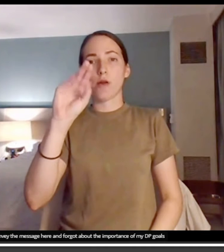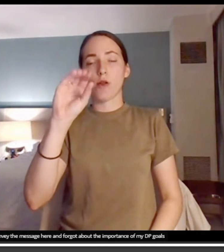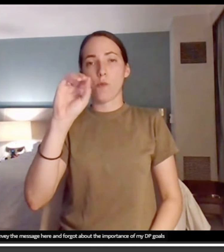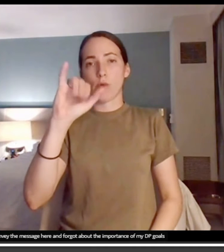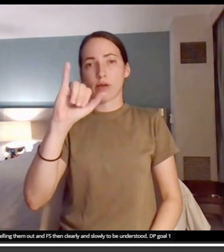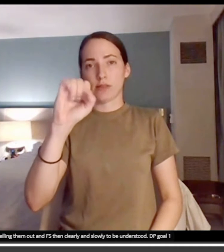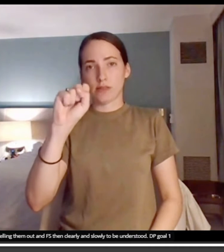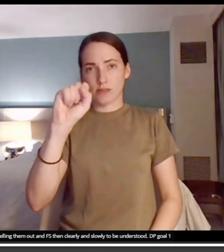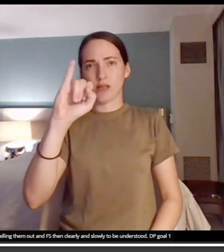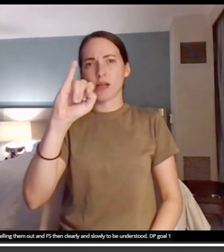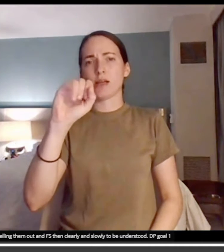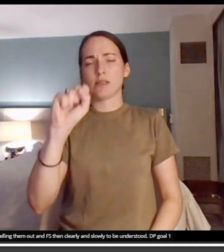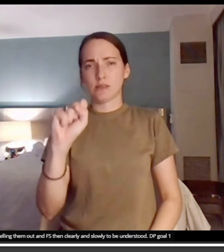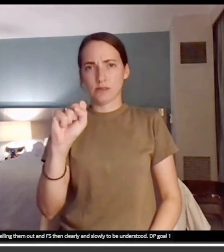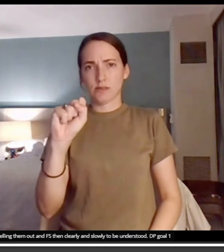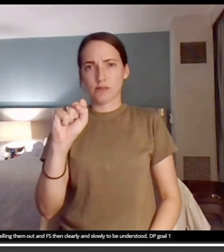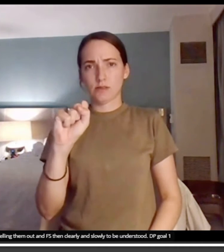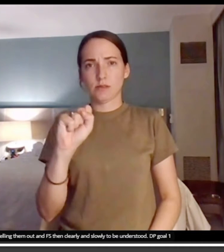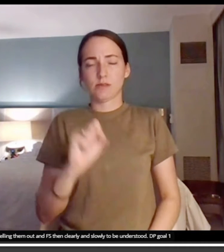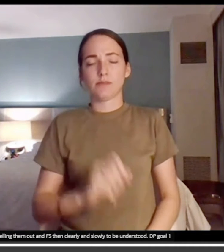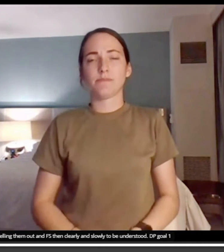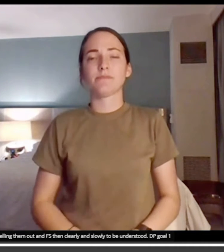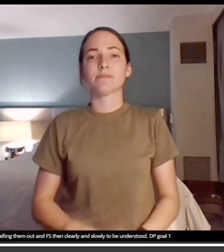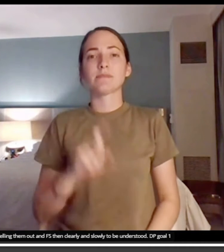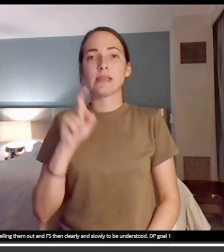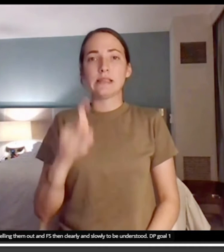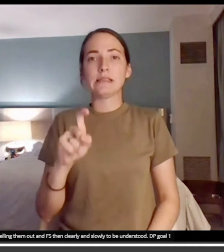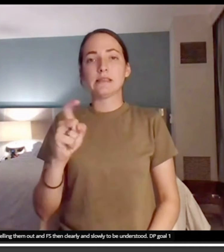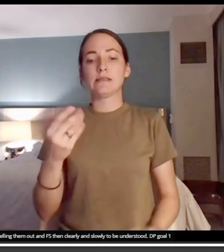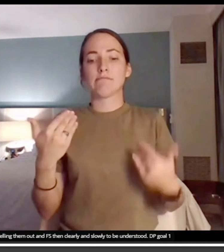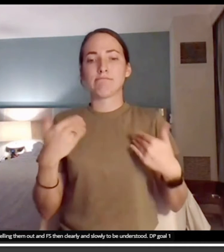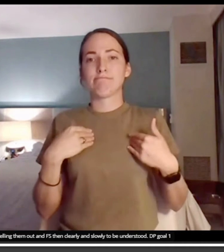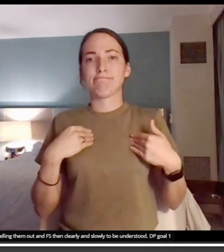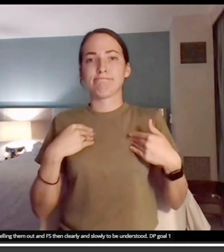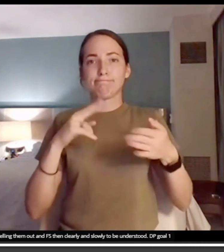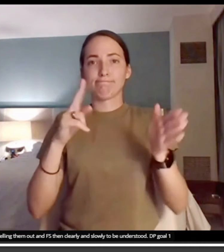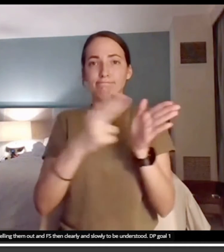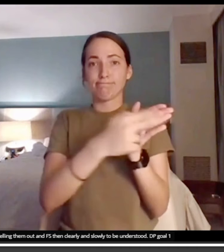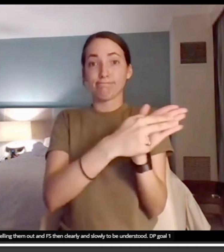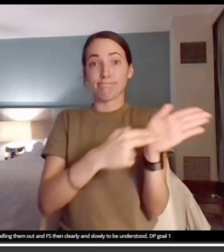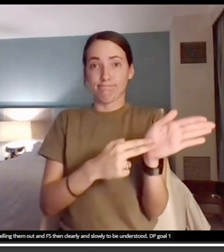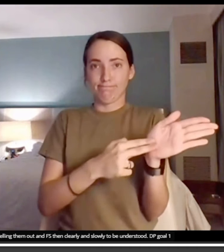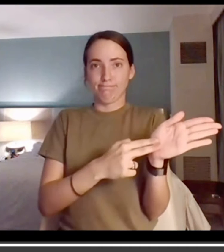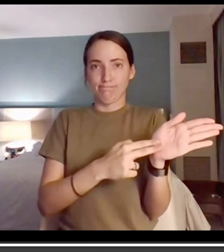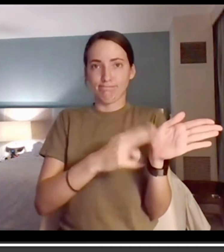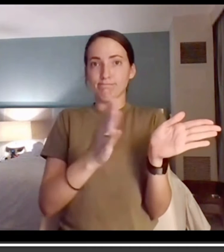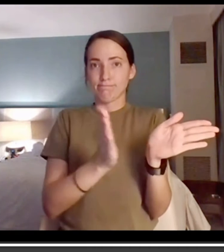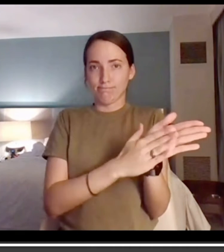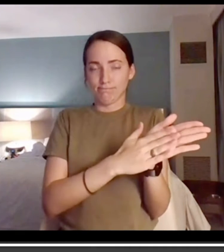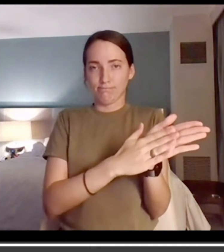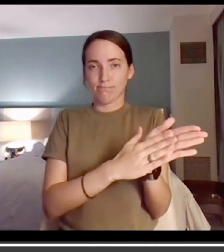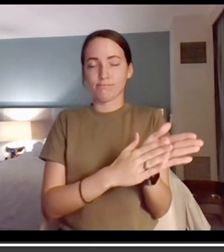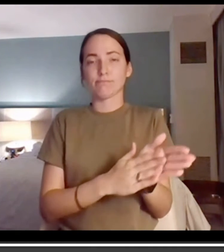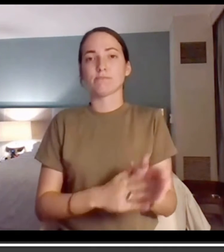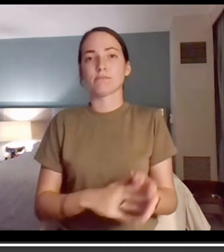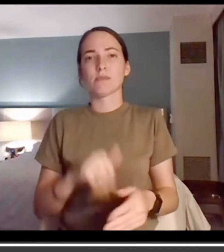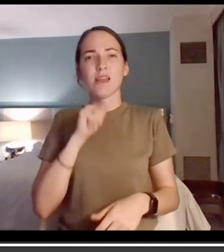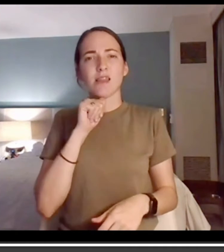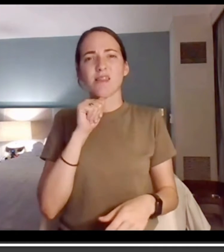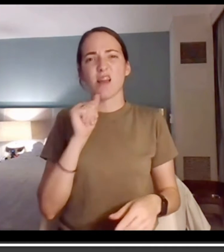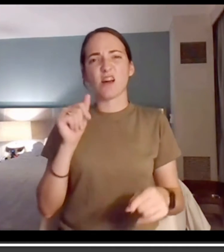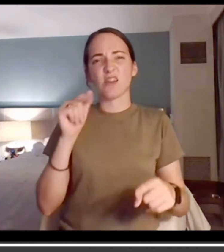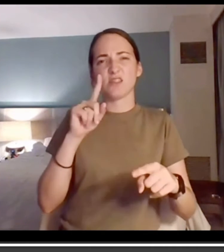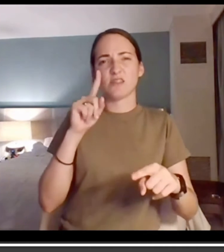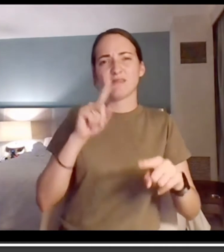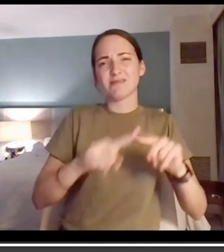disease. It's much better to have a label on your condition than to have a number of various conditions that no one really knows what it is. That, by the way, is